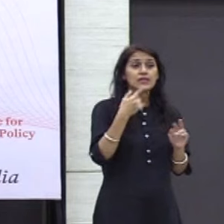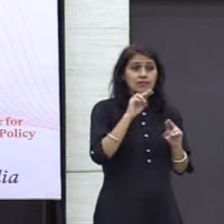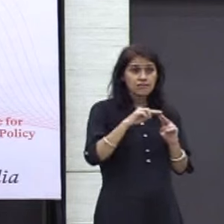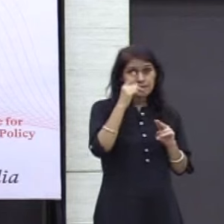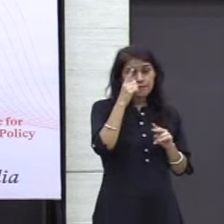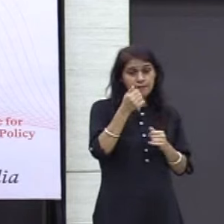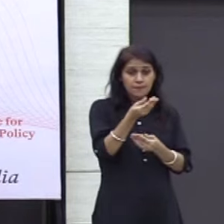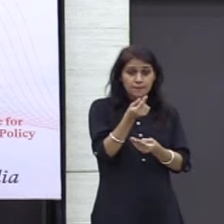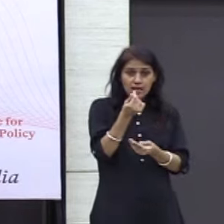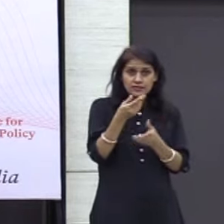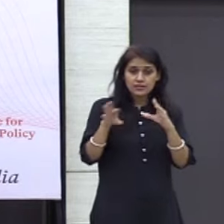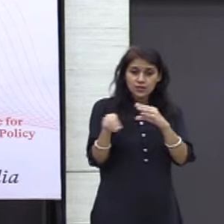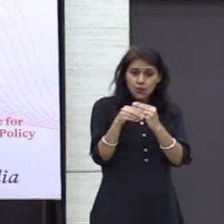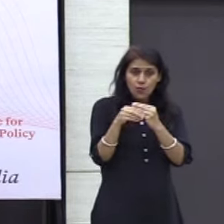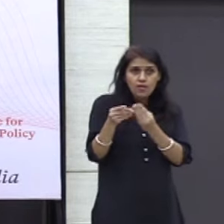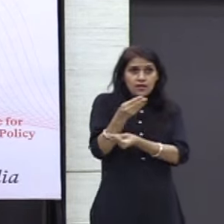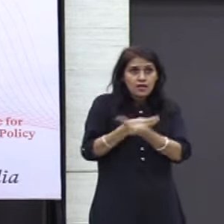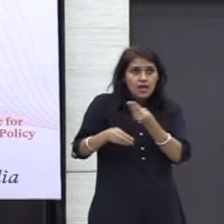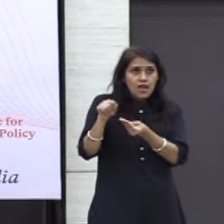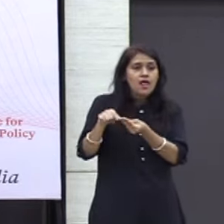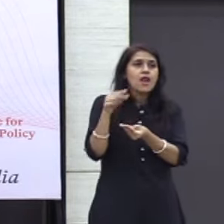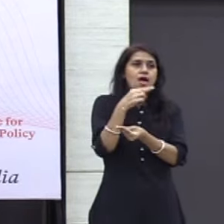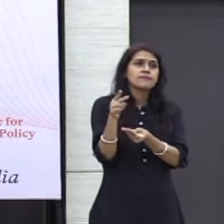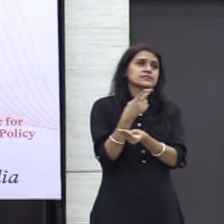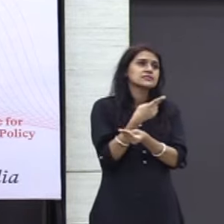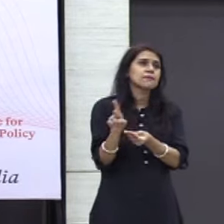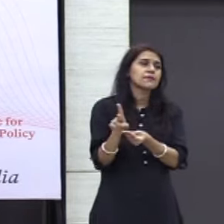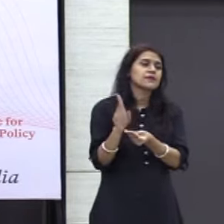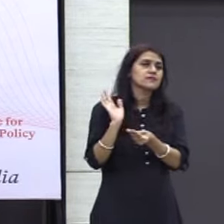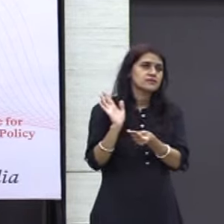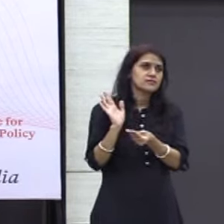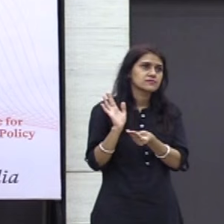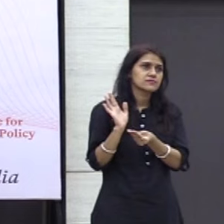money laundering. So you can't in fact say that they are the same.